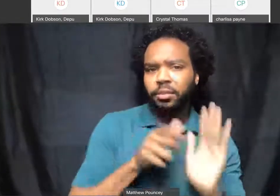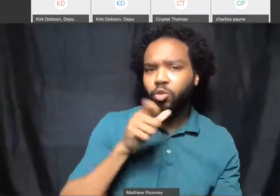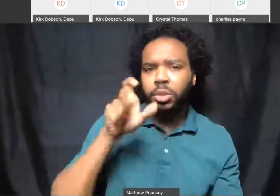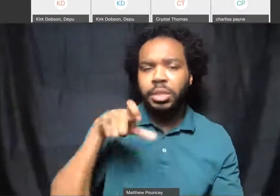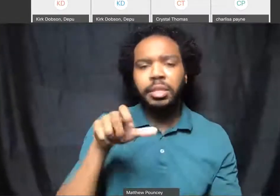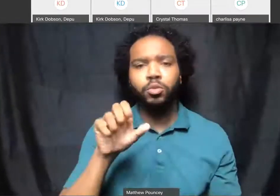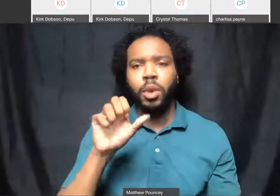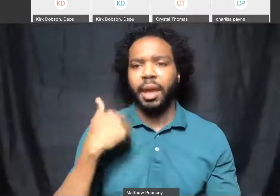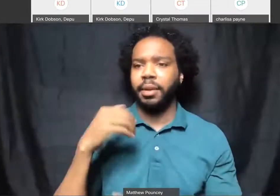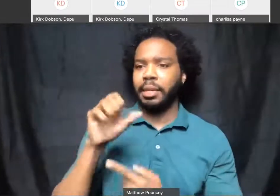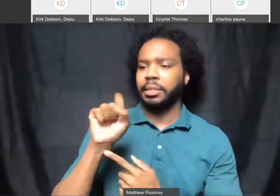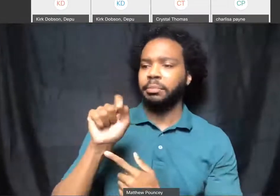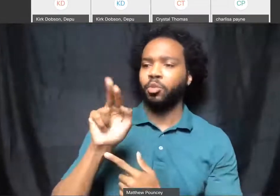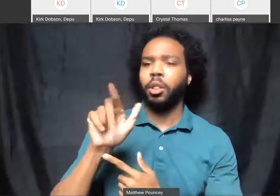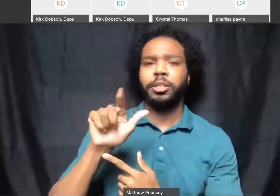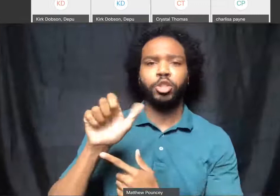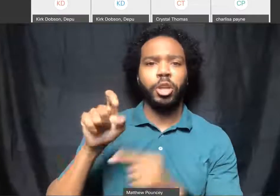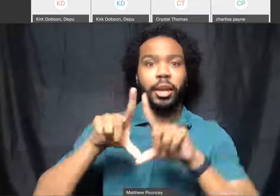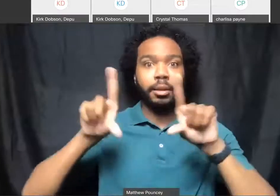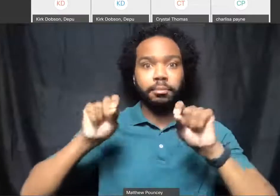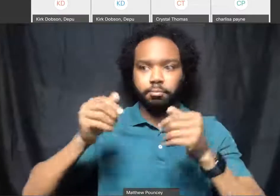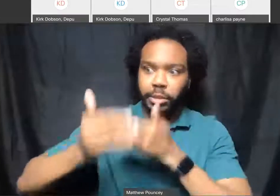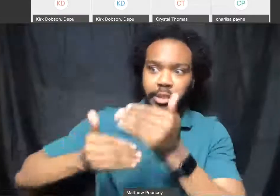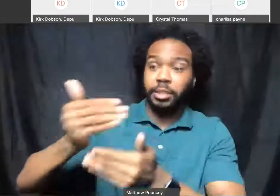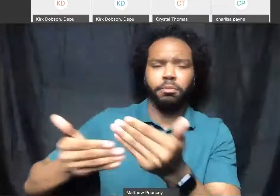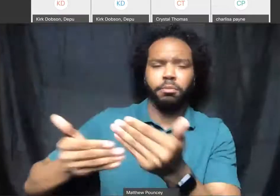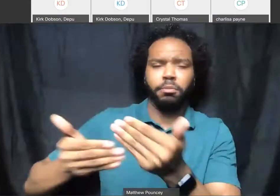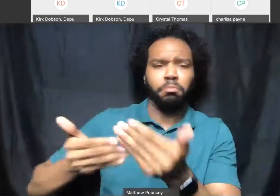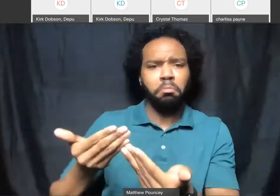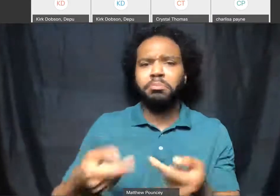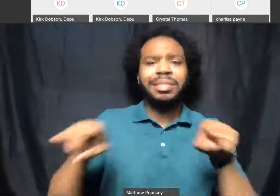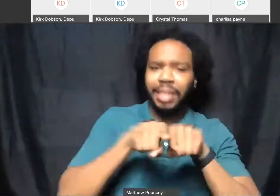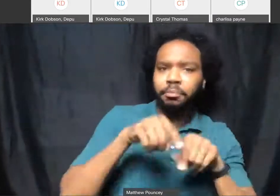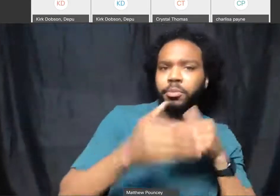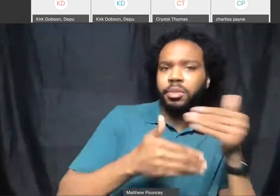check procedure. It is the same procedure that exists